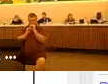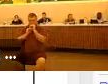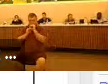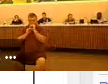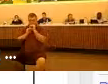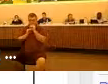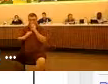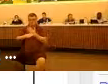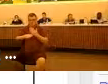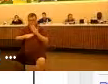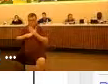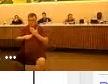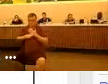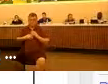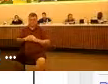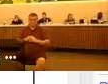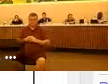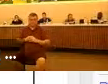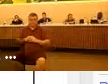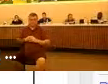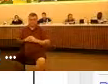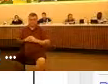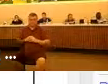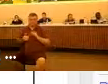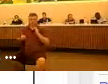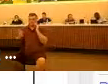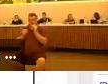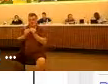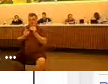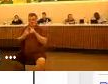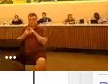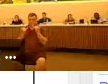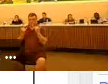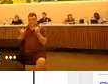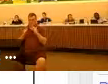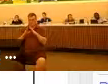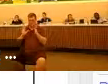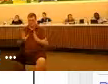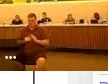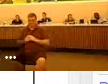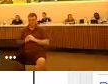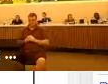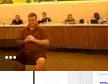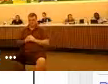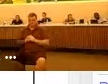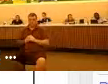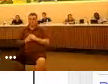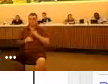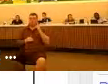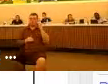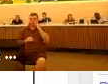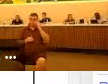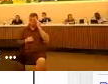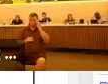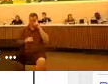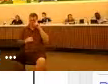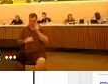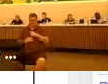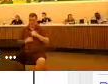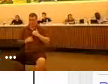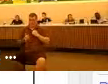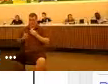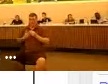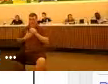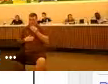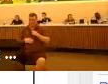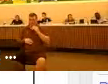the disturbance close to the existing houses. All right. Well, the reason I ask is because I bought my home